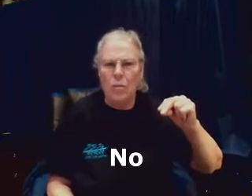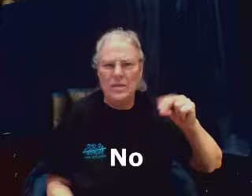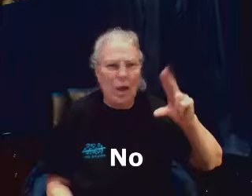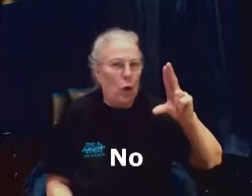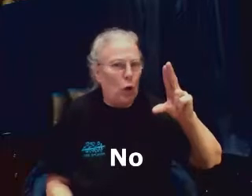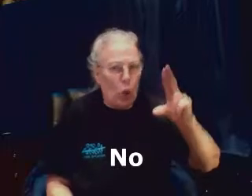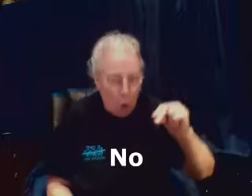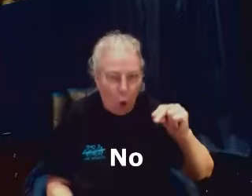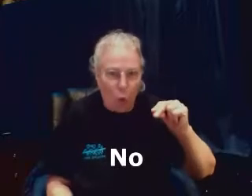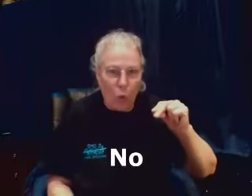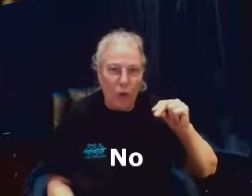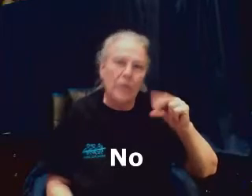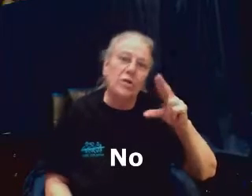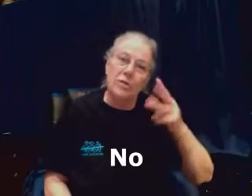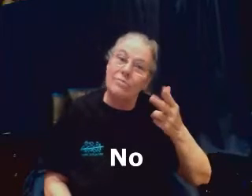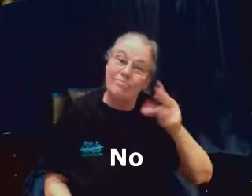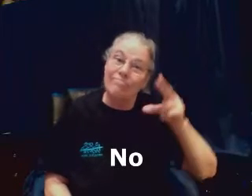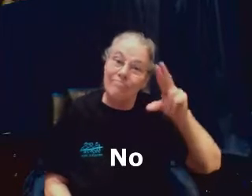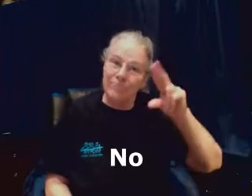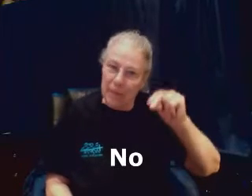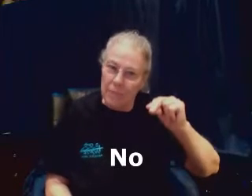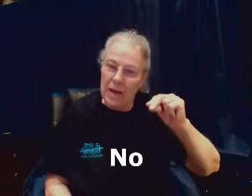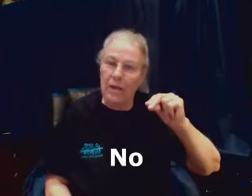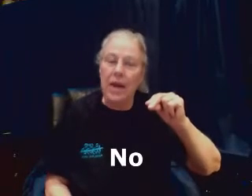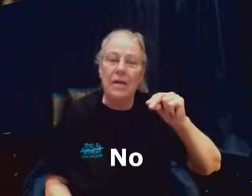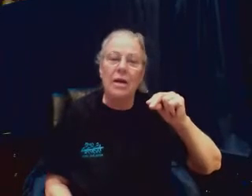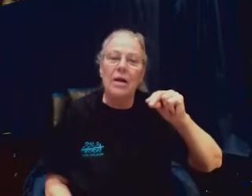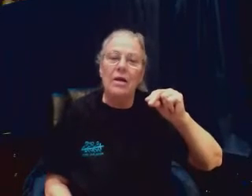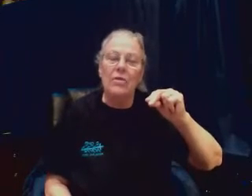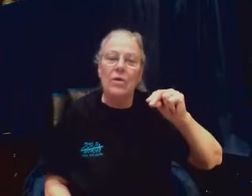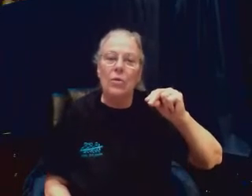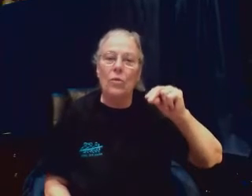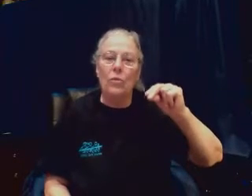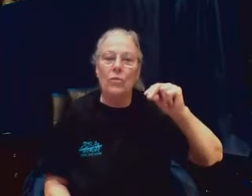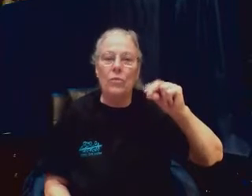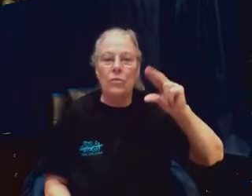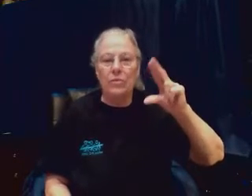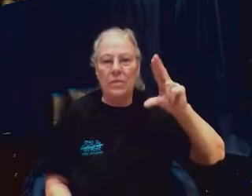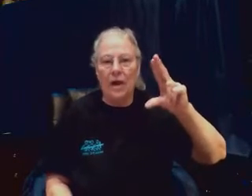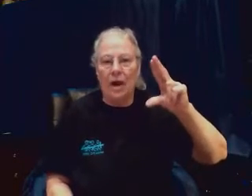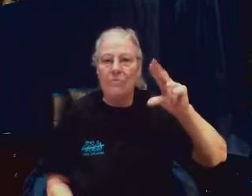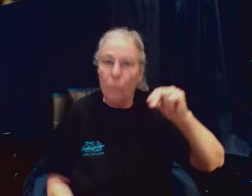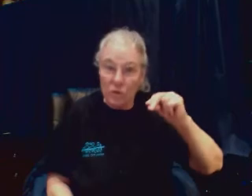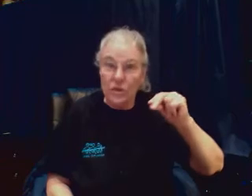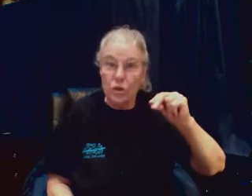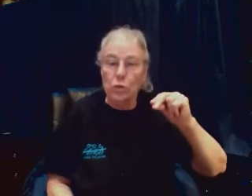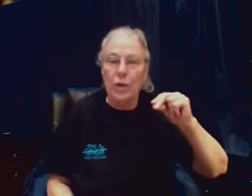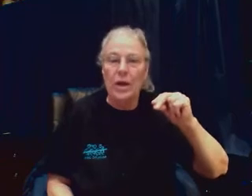say, no, and you're come down, and the force that you bring it